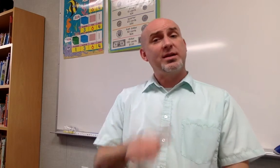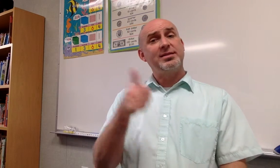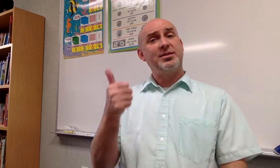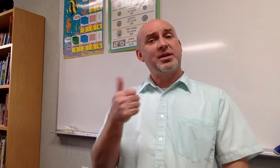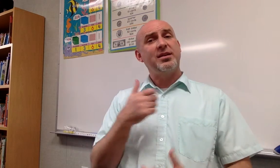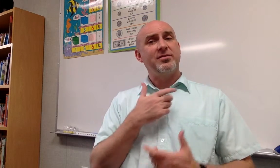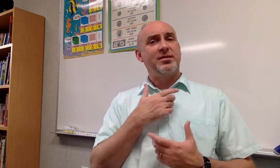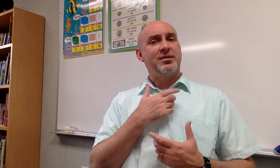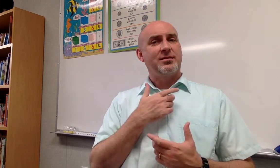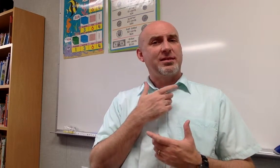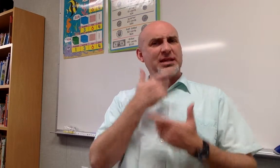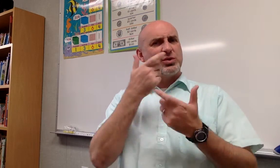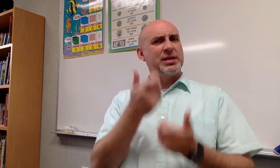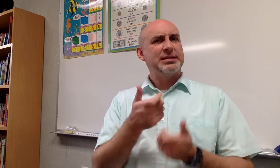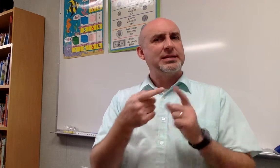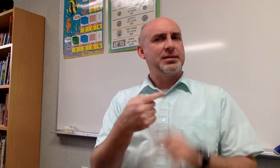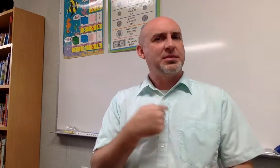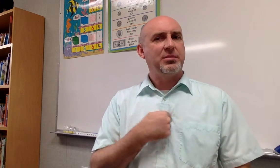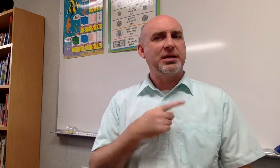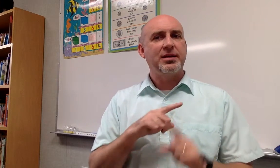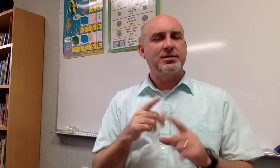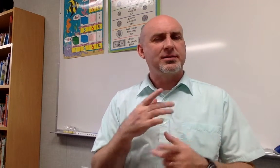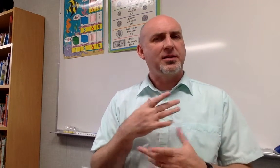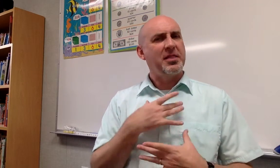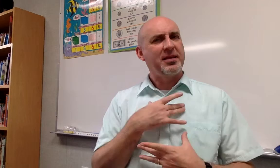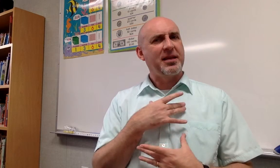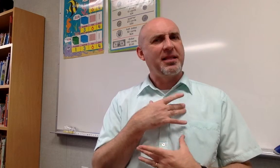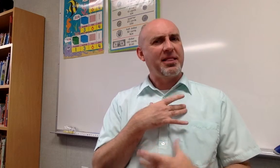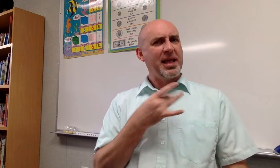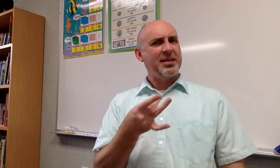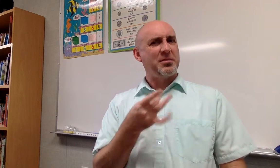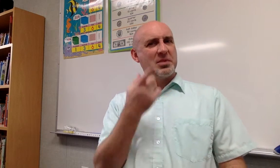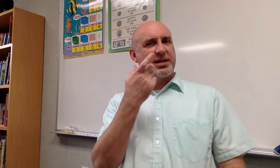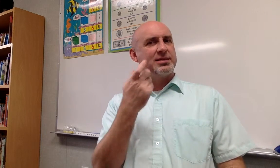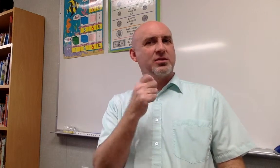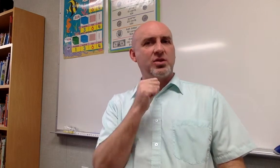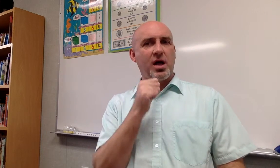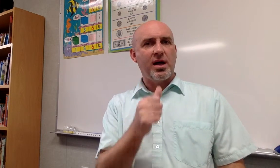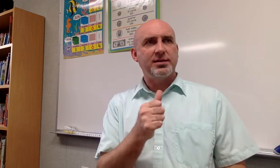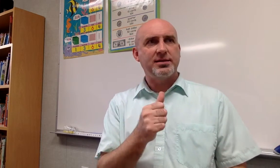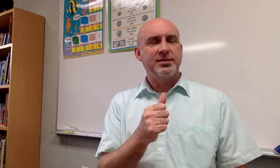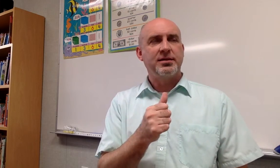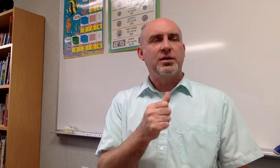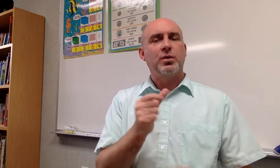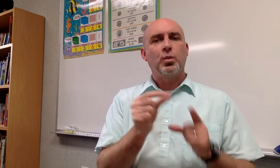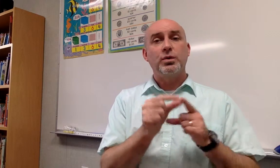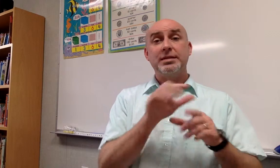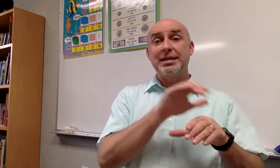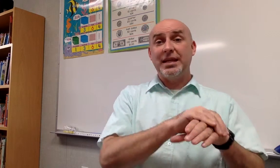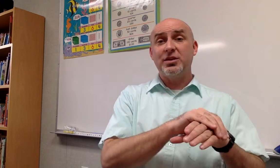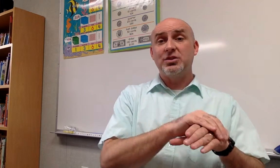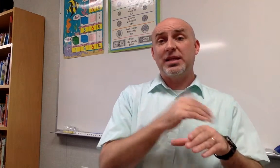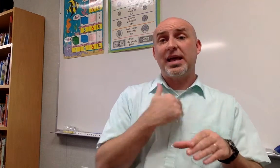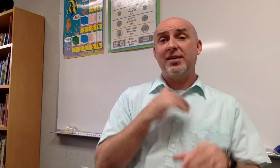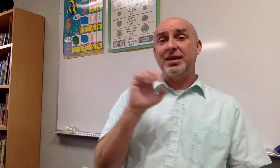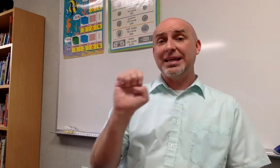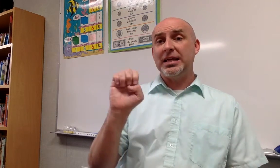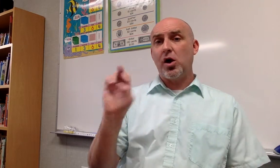that are kind of interesting to me because I think I like them because they're not words in English that have